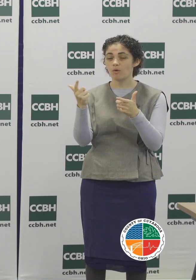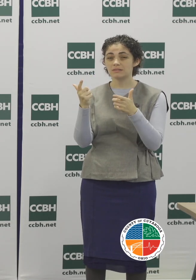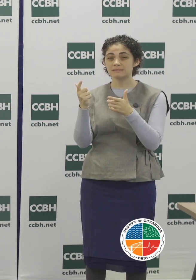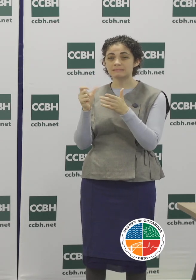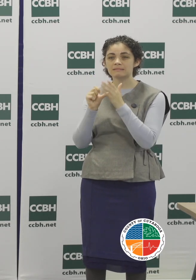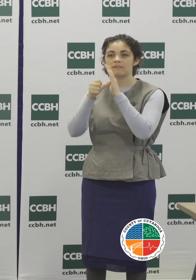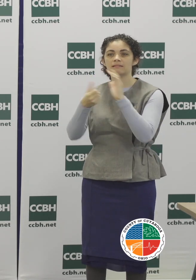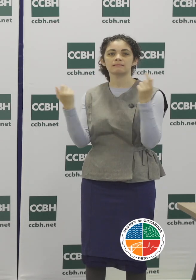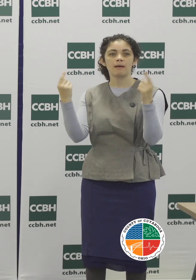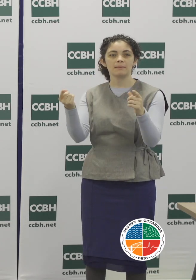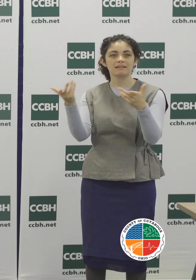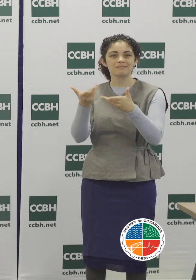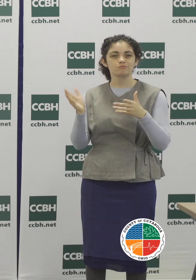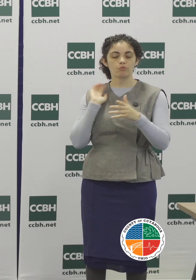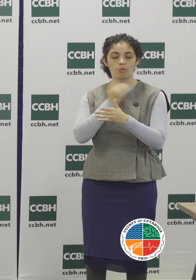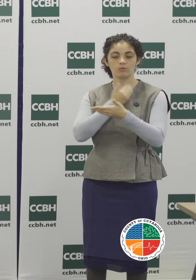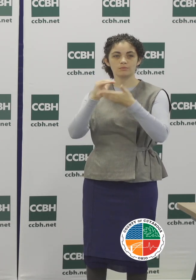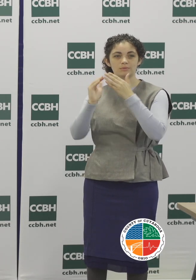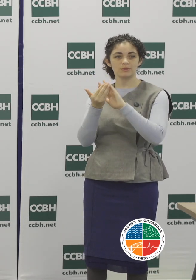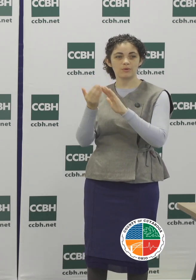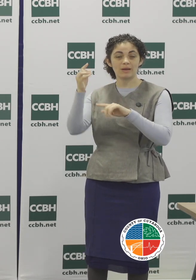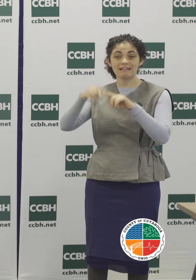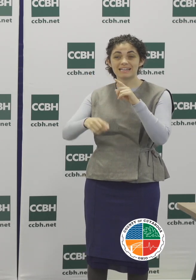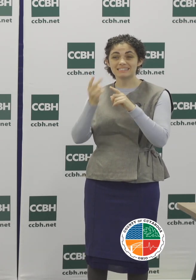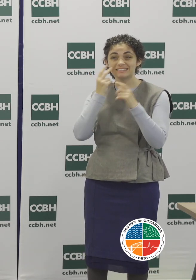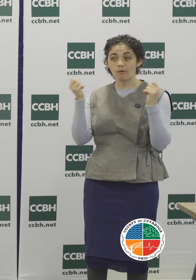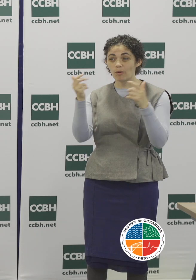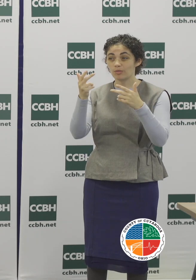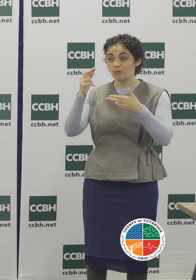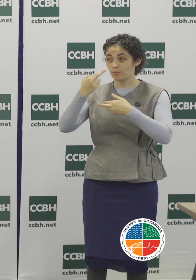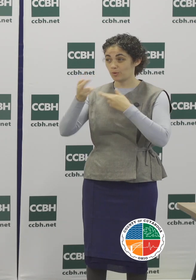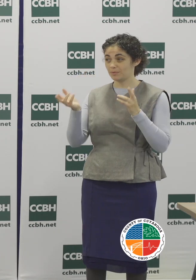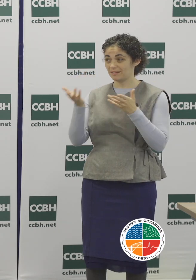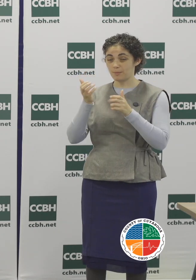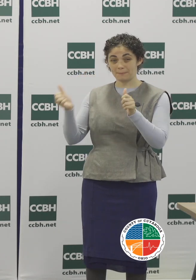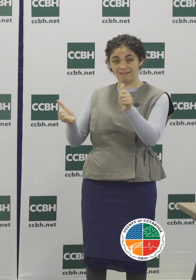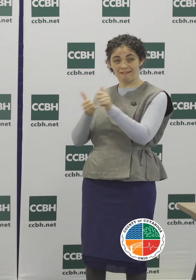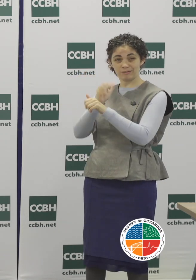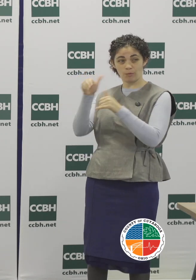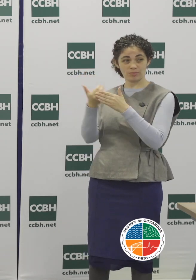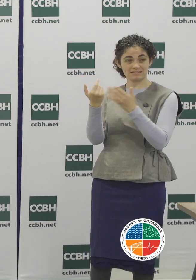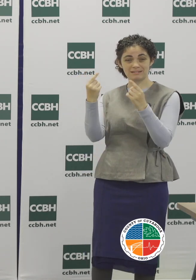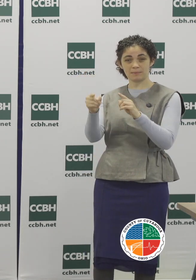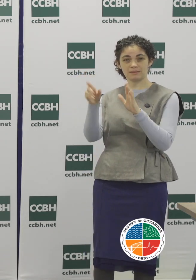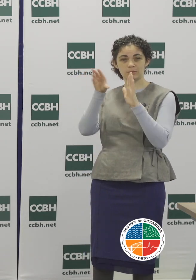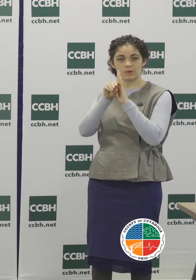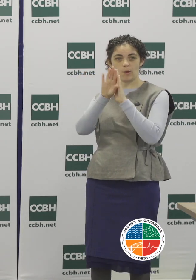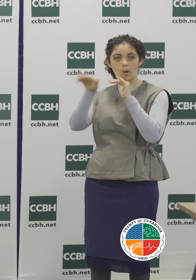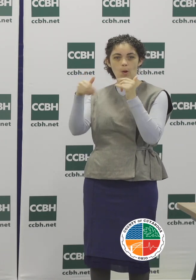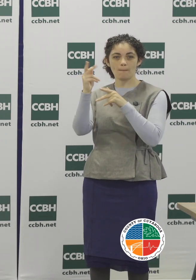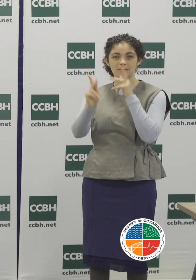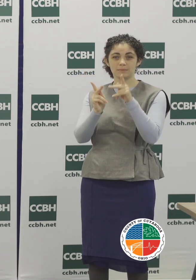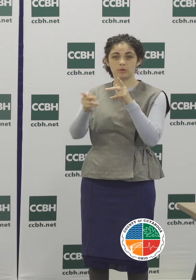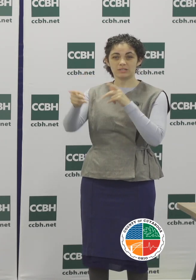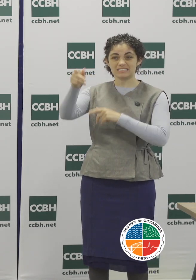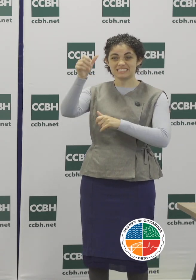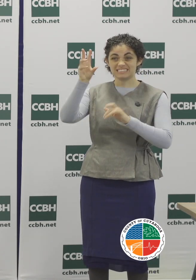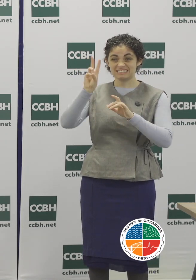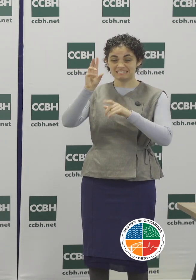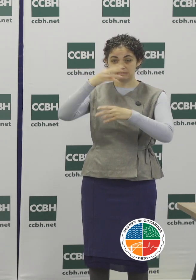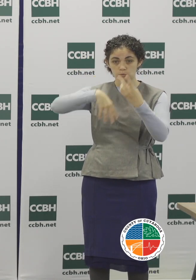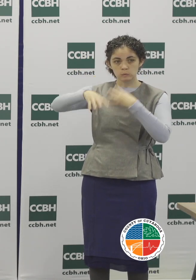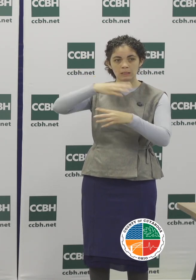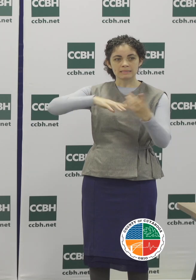of COVID-19 in our community. You can't see the room here behind the cameras, but everyone is masked and socially distanced.